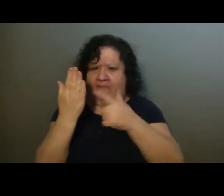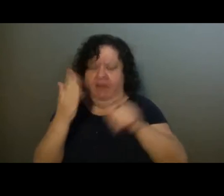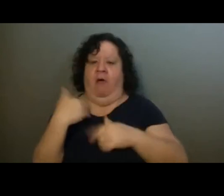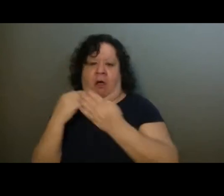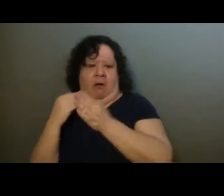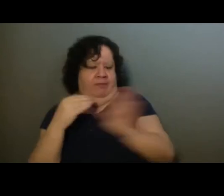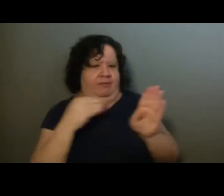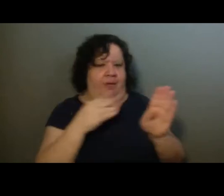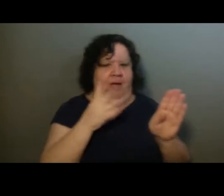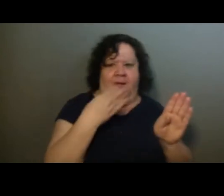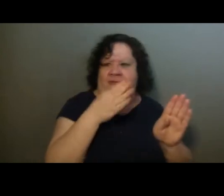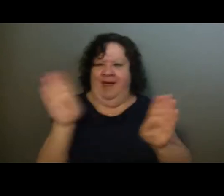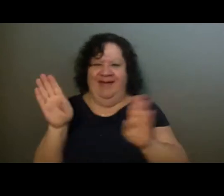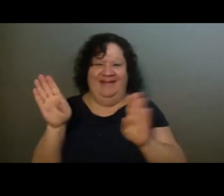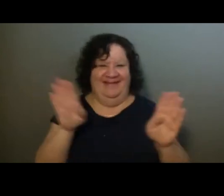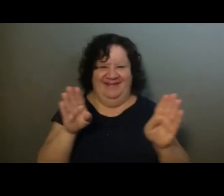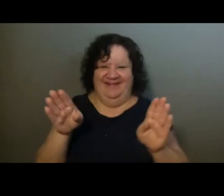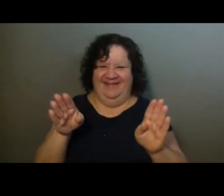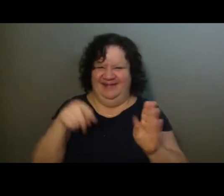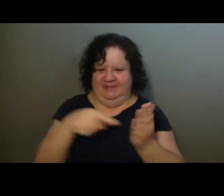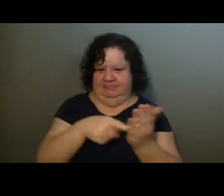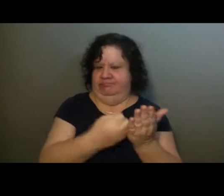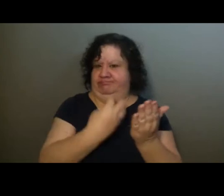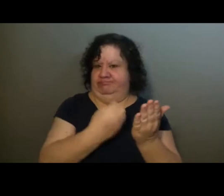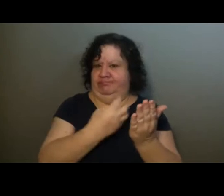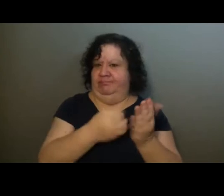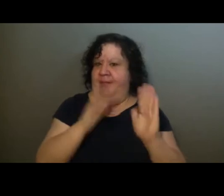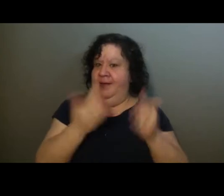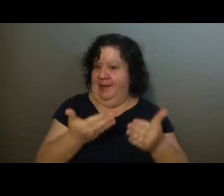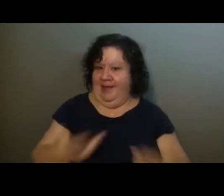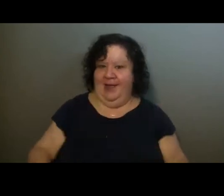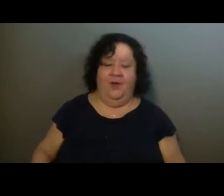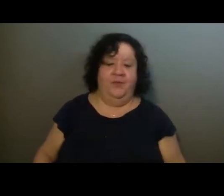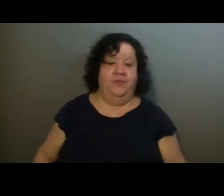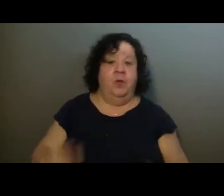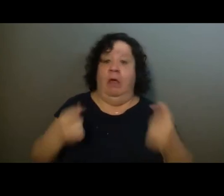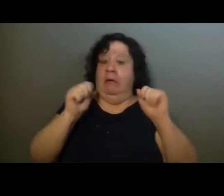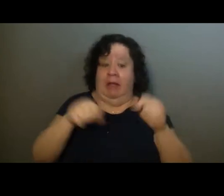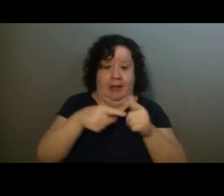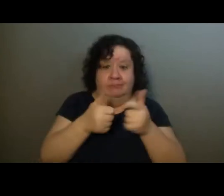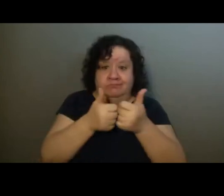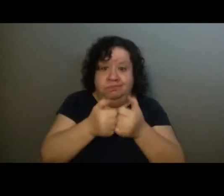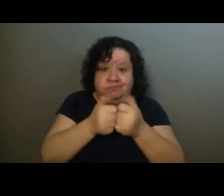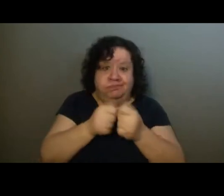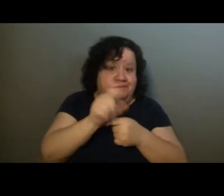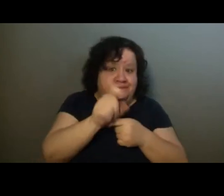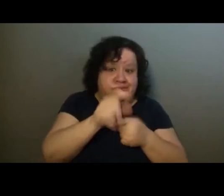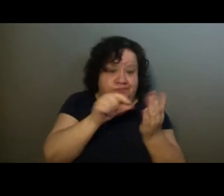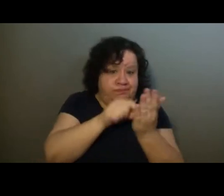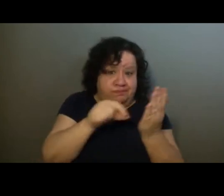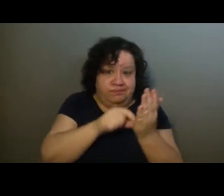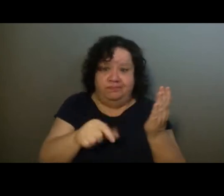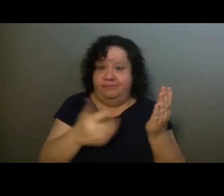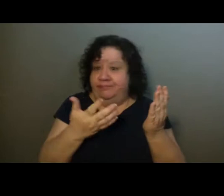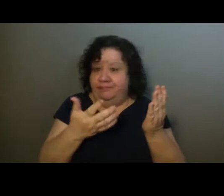the guidance has been provided, and the system also basically generate the alerts nearby people. So